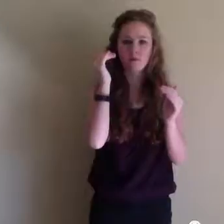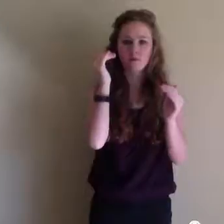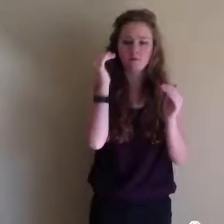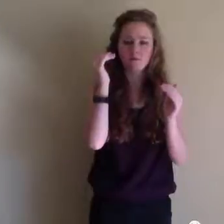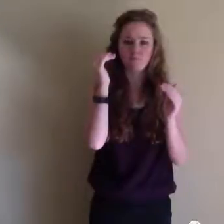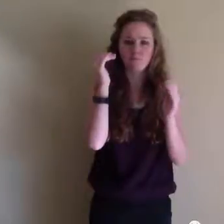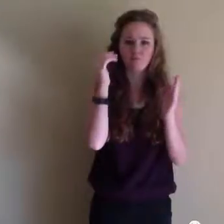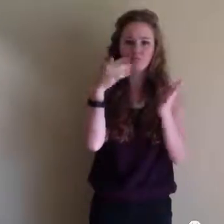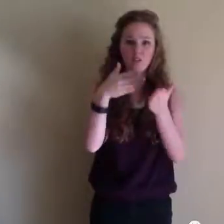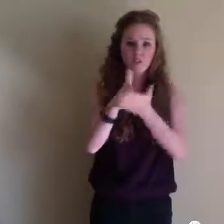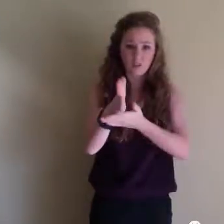So the king